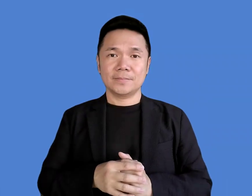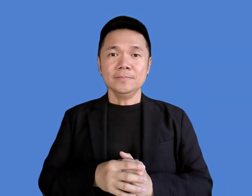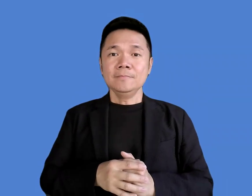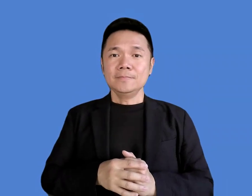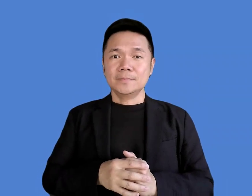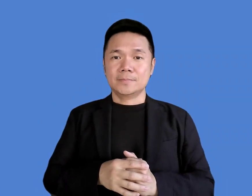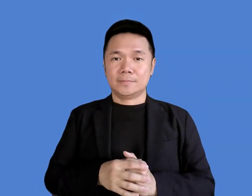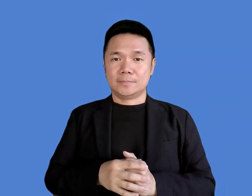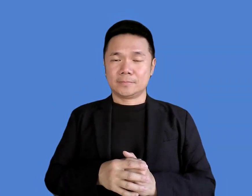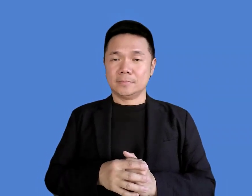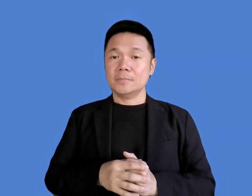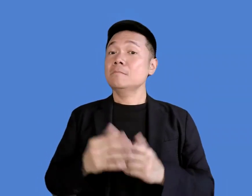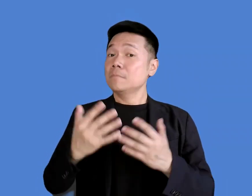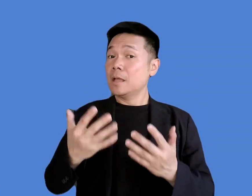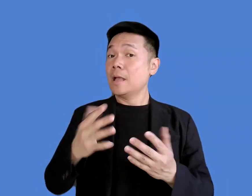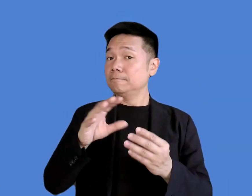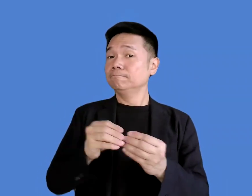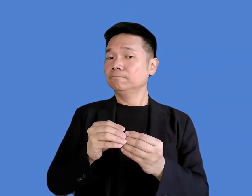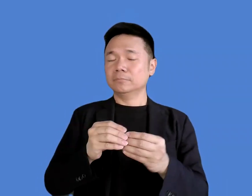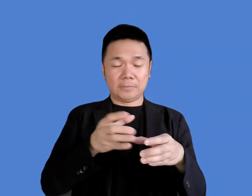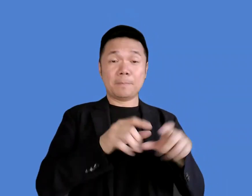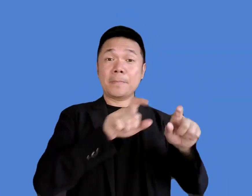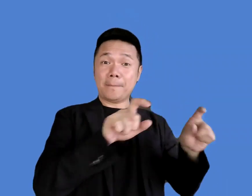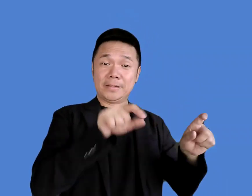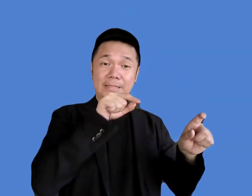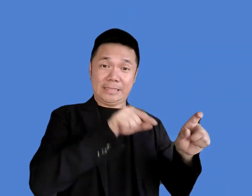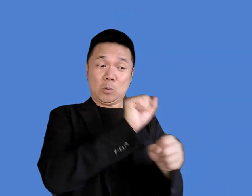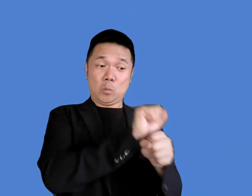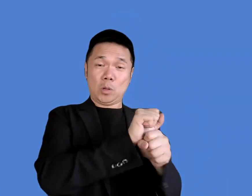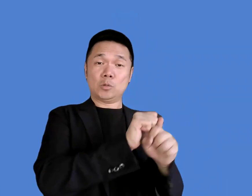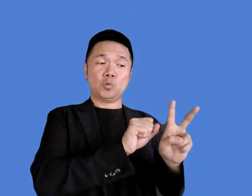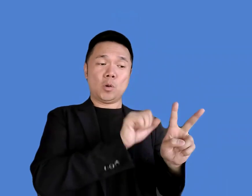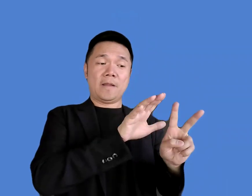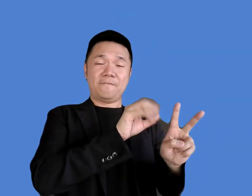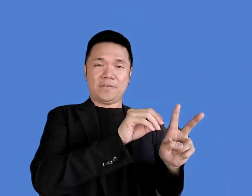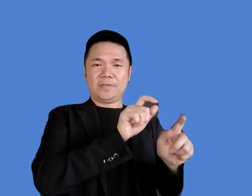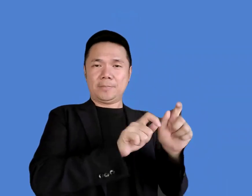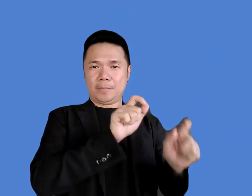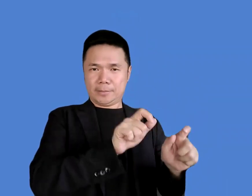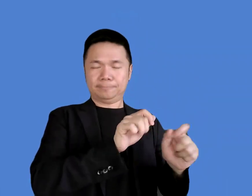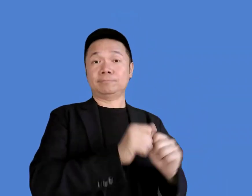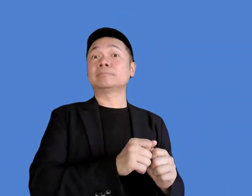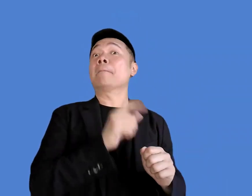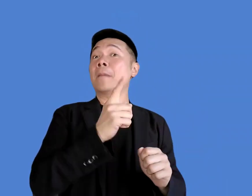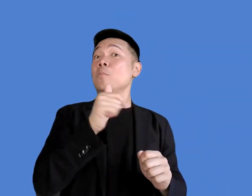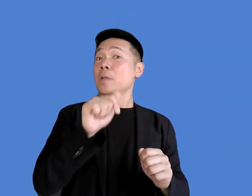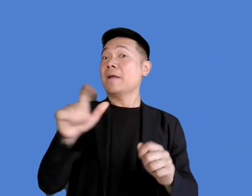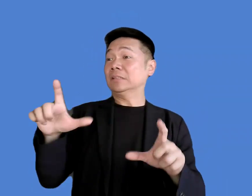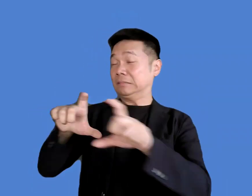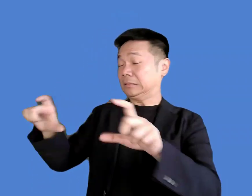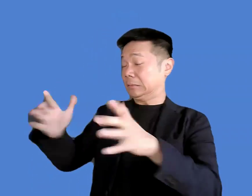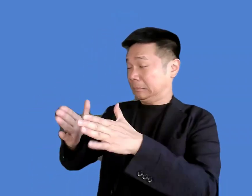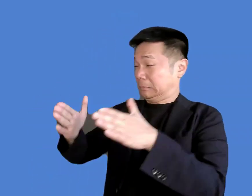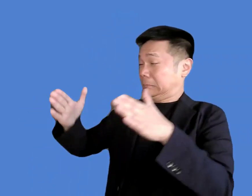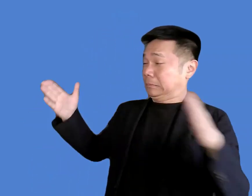than 250 people. But we have companies at the other end also that are massive, employing thousands